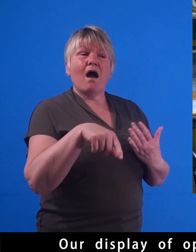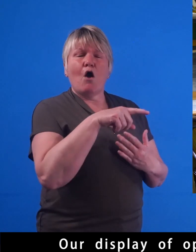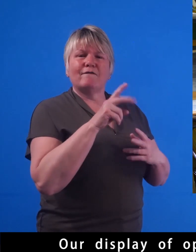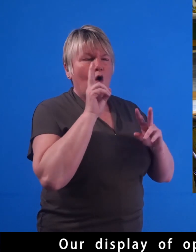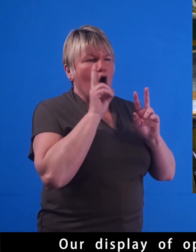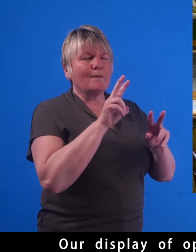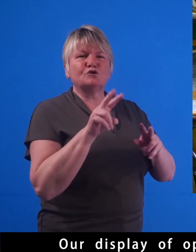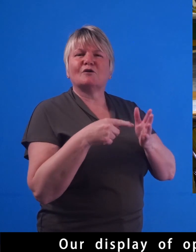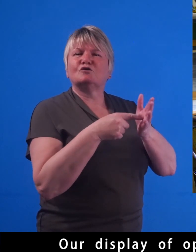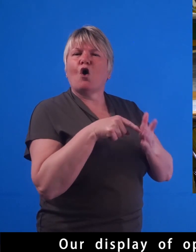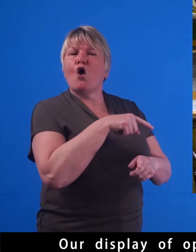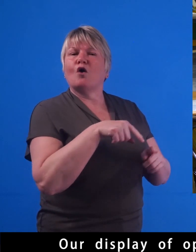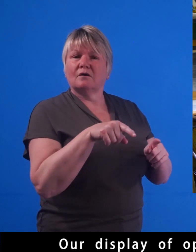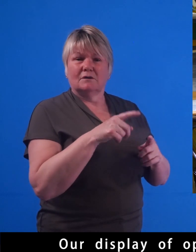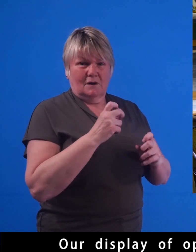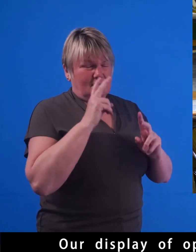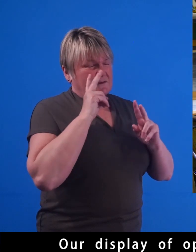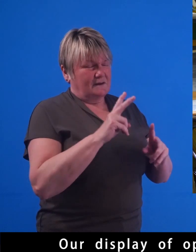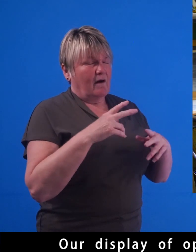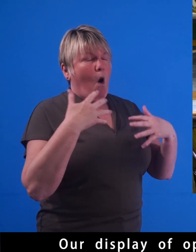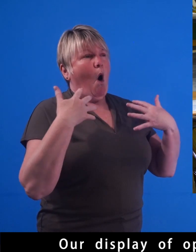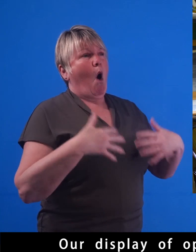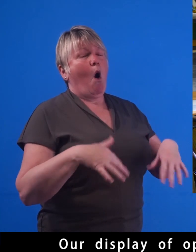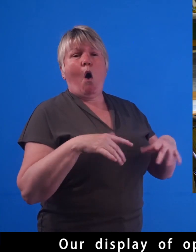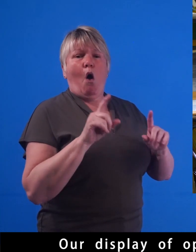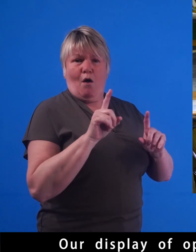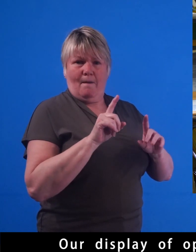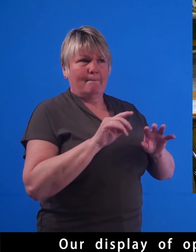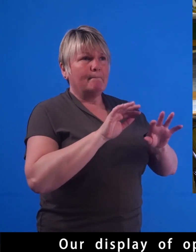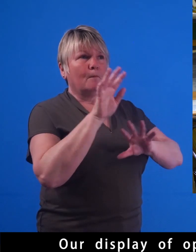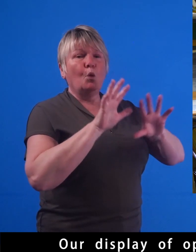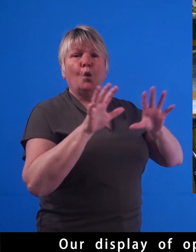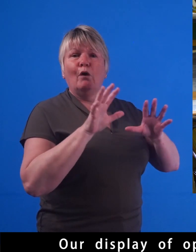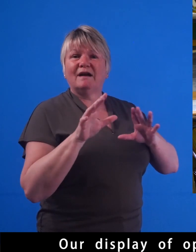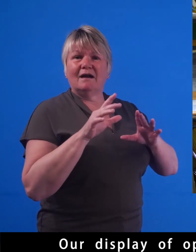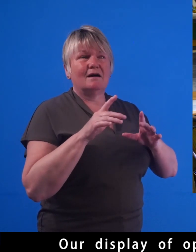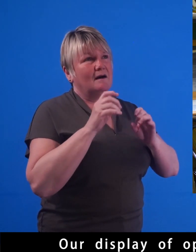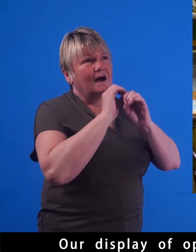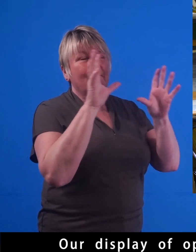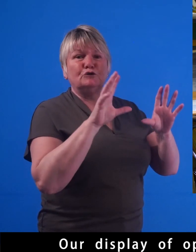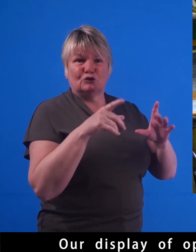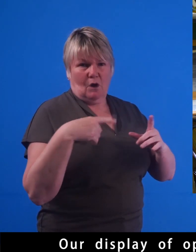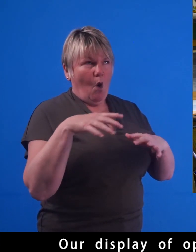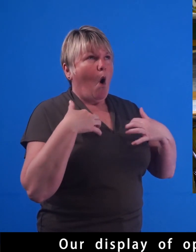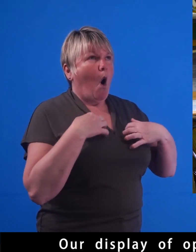Our display of optical toys shows the great fascination with producing a moving image.